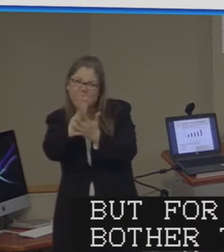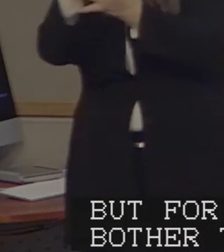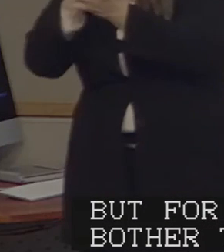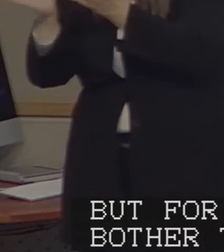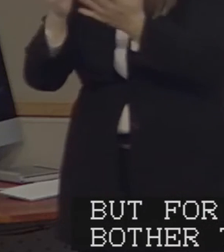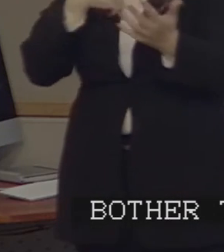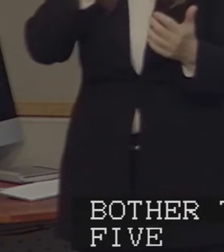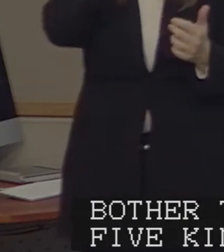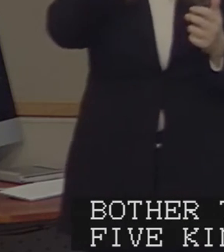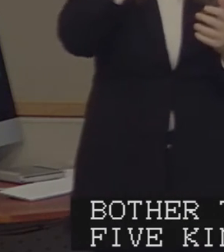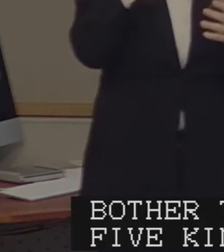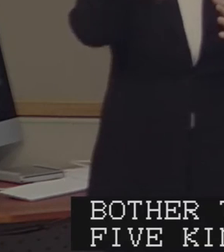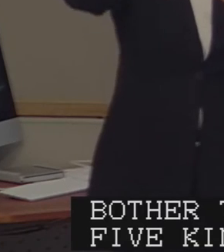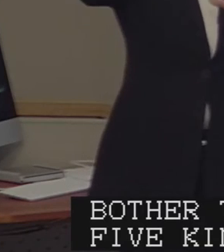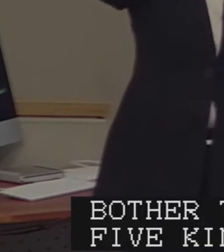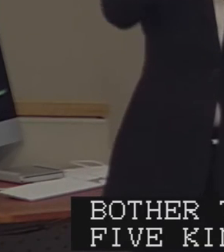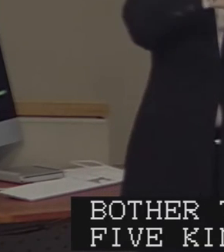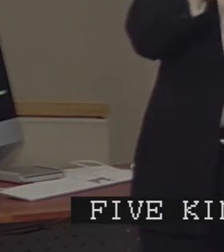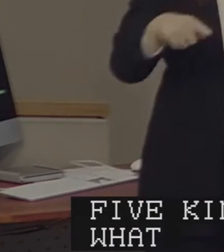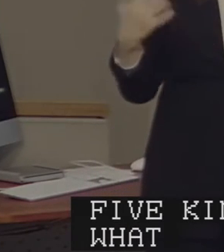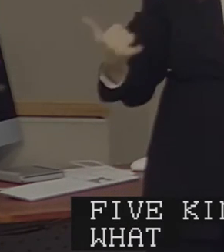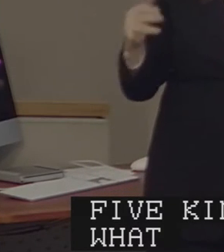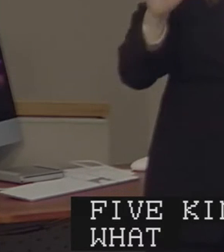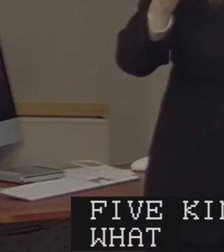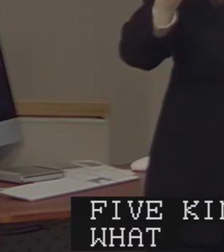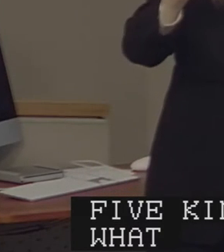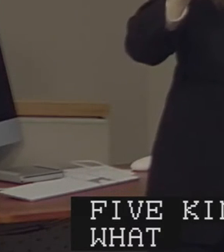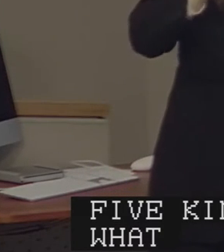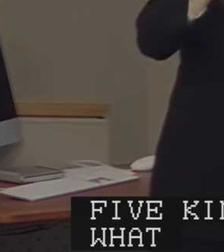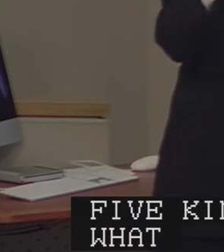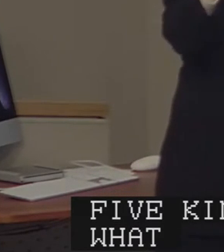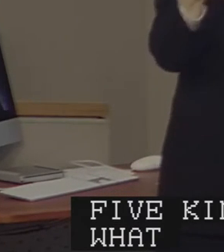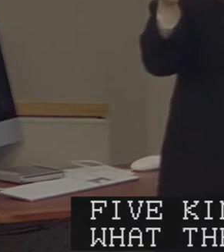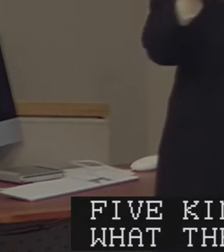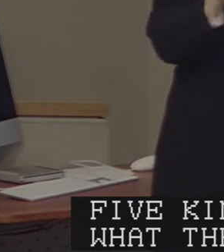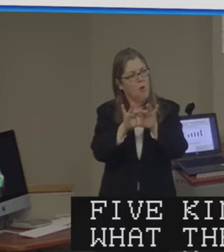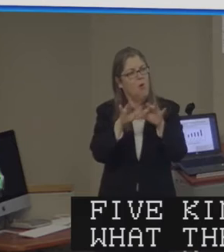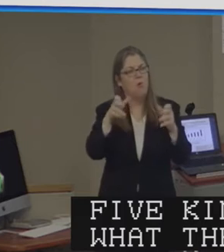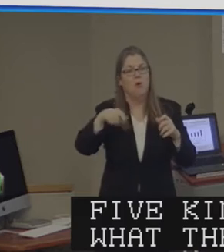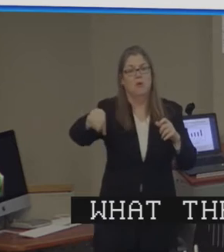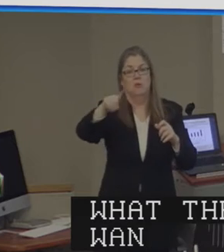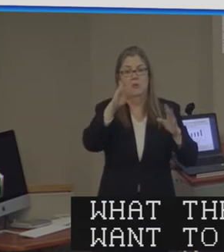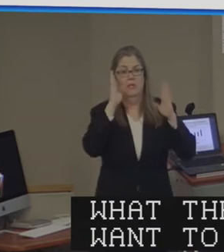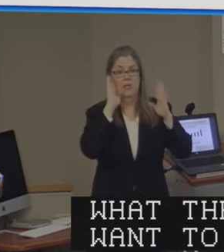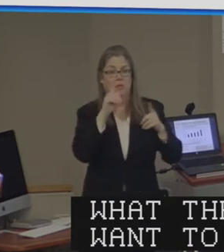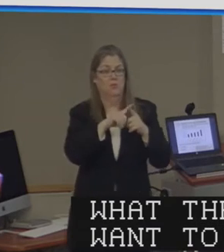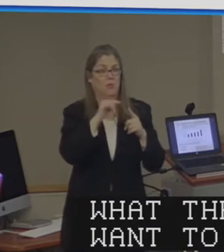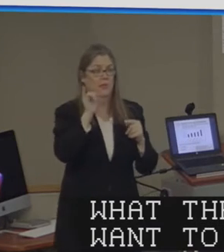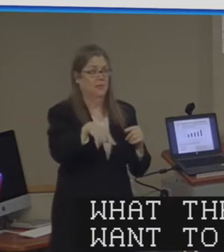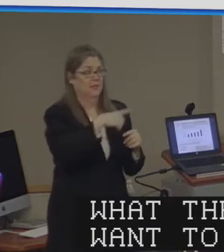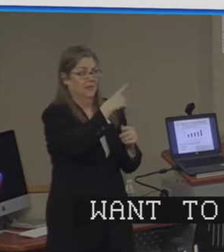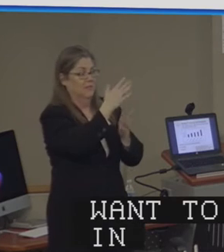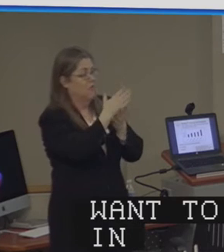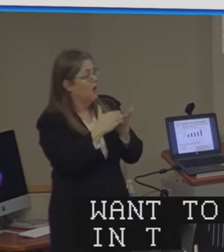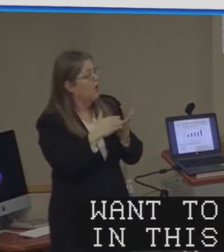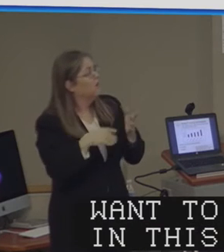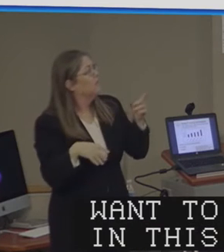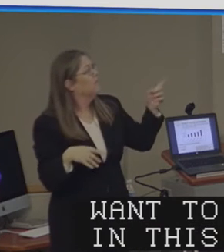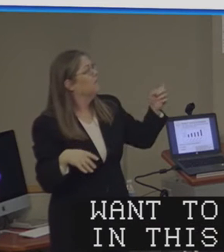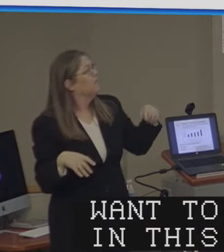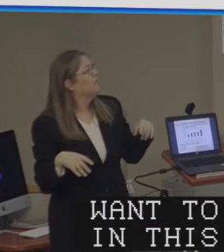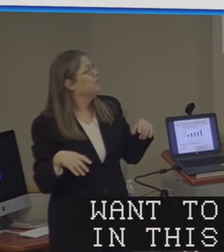the important thing that I want to draw your attention to in this graph is the bars